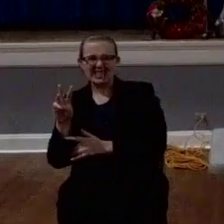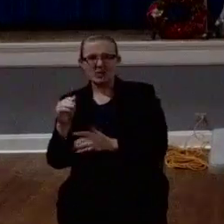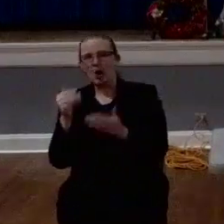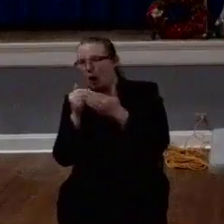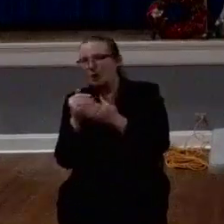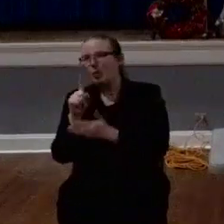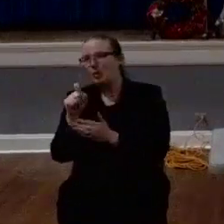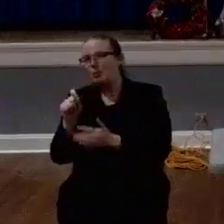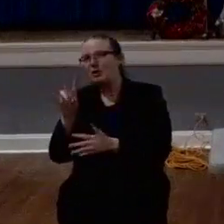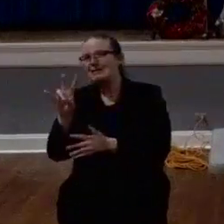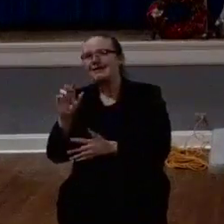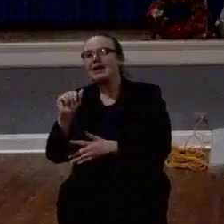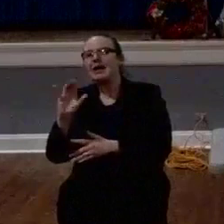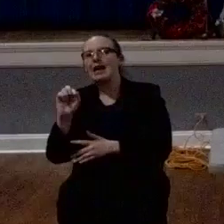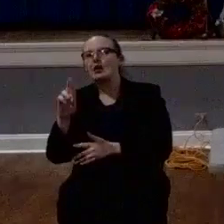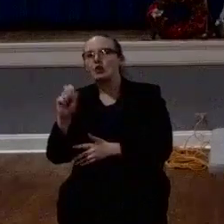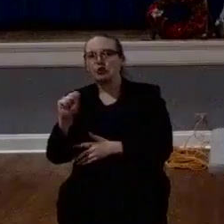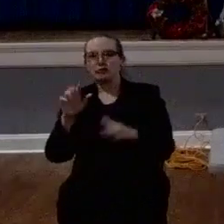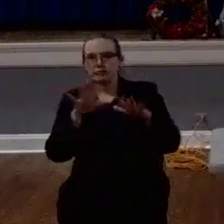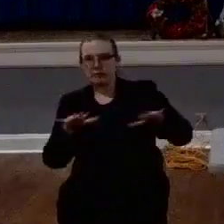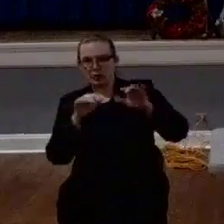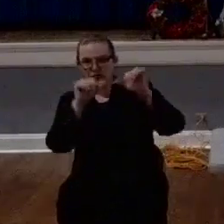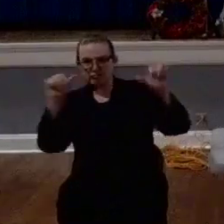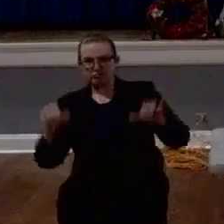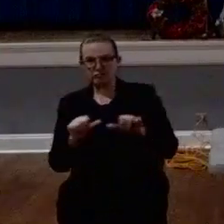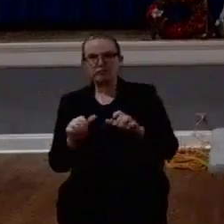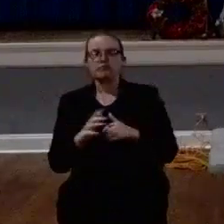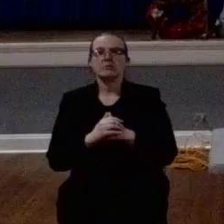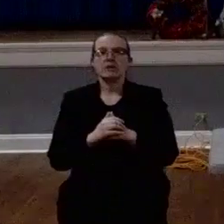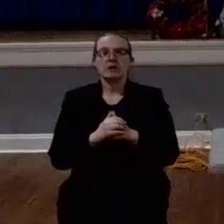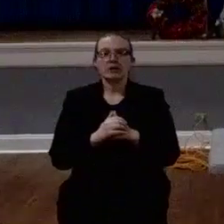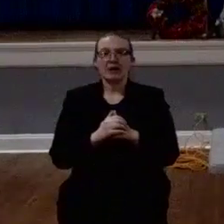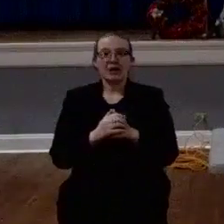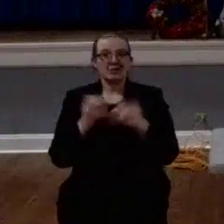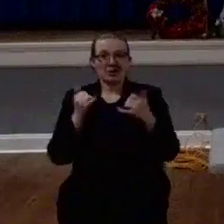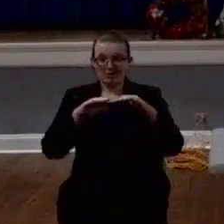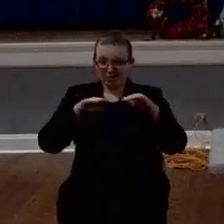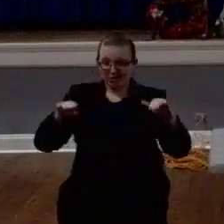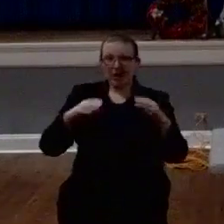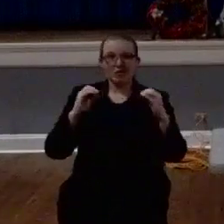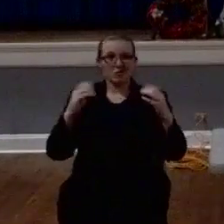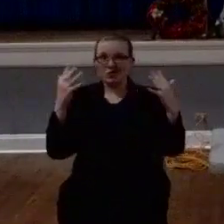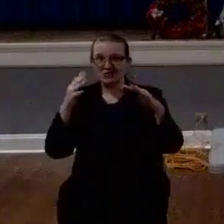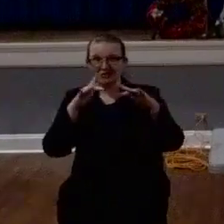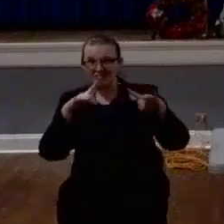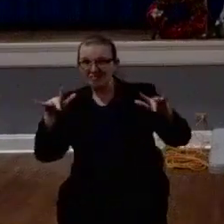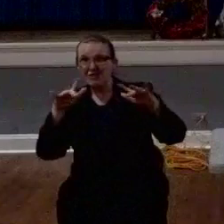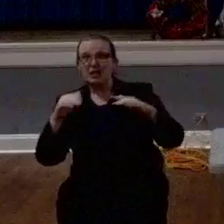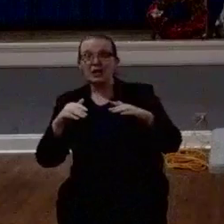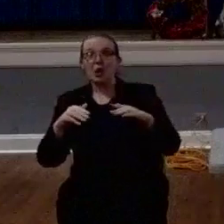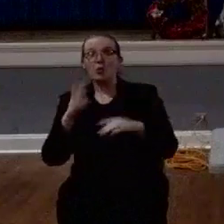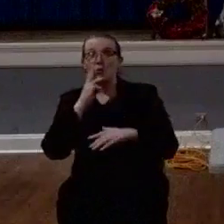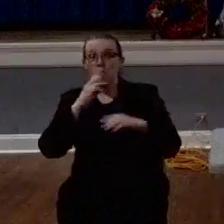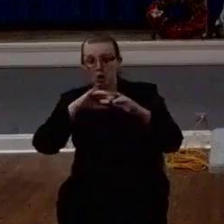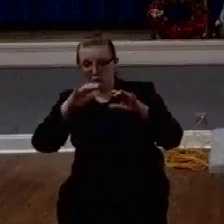acre site. Pretty flat, not no trees. There's some drainage areas across